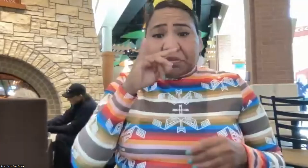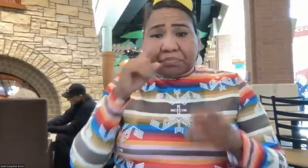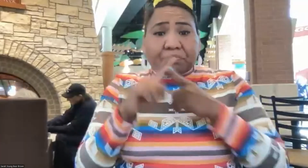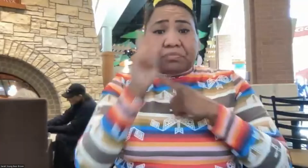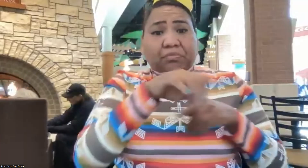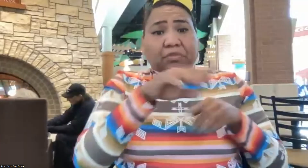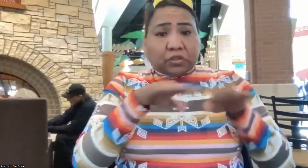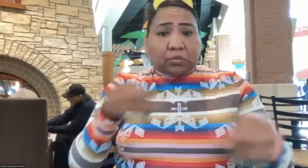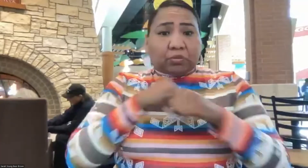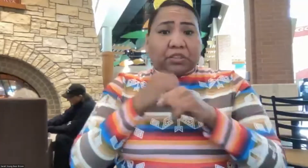completely unfounded.